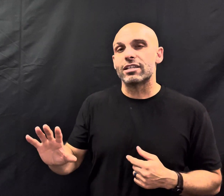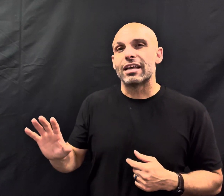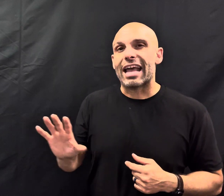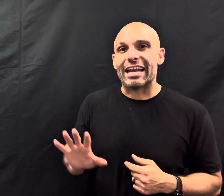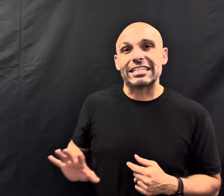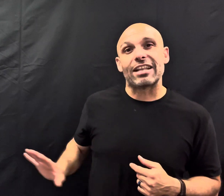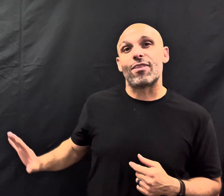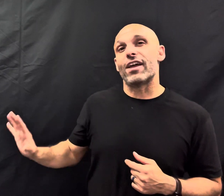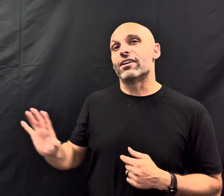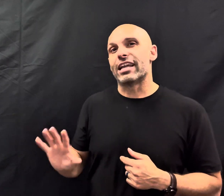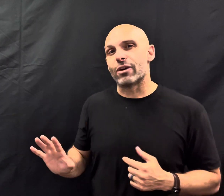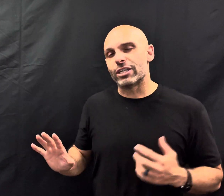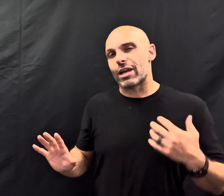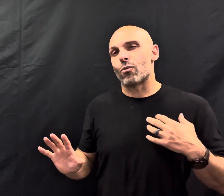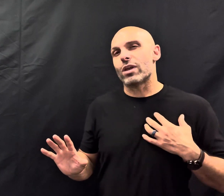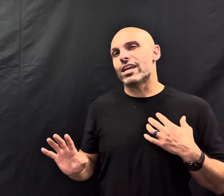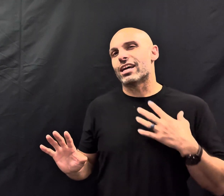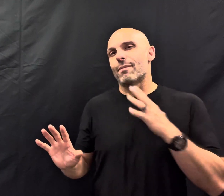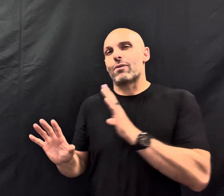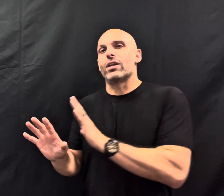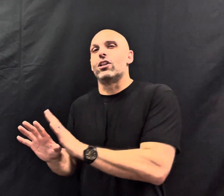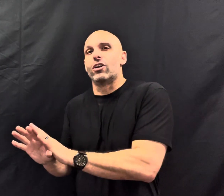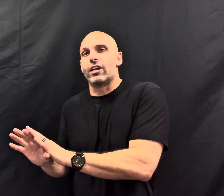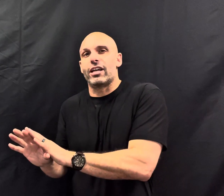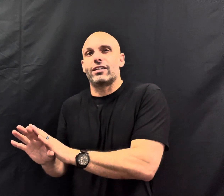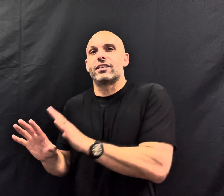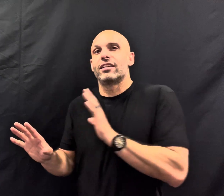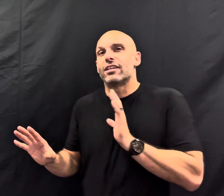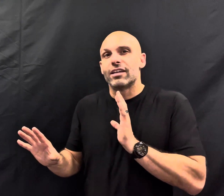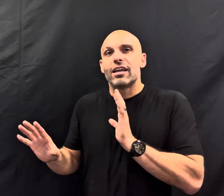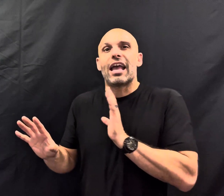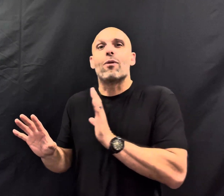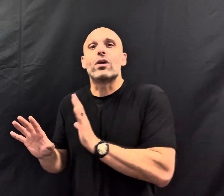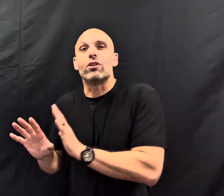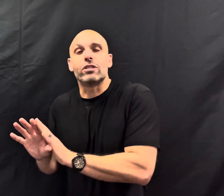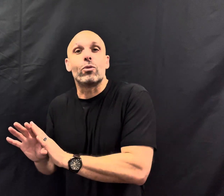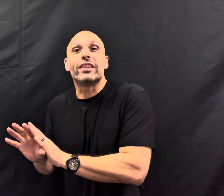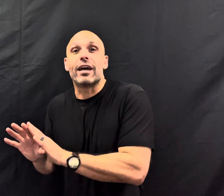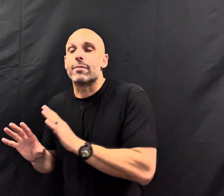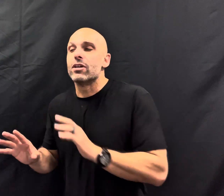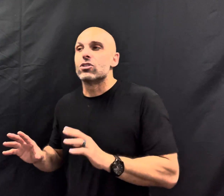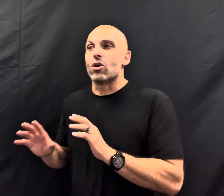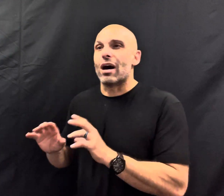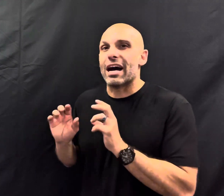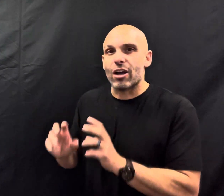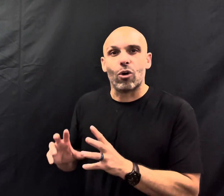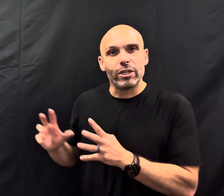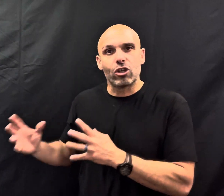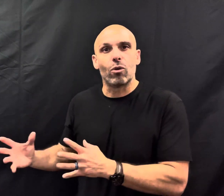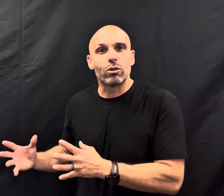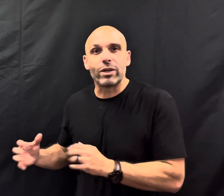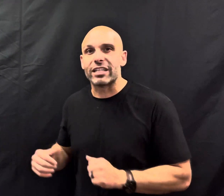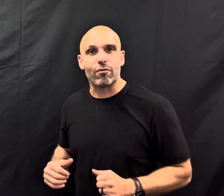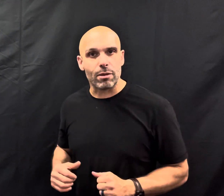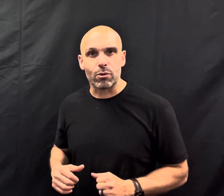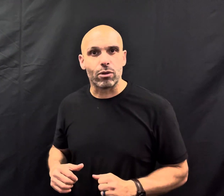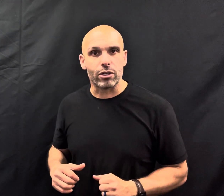and it's their language, and we come and we learn it and we use it with them. So I always go with what deaf people are